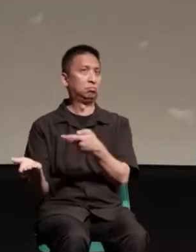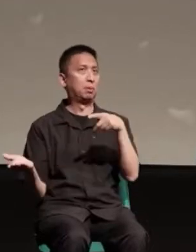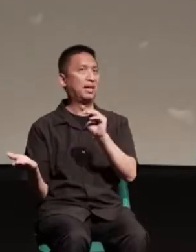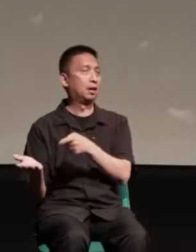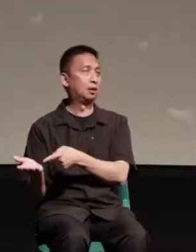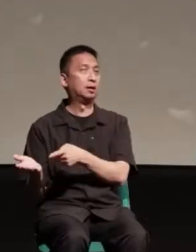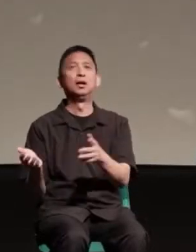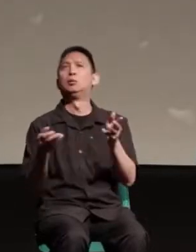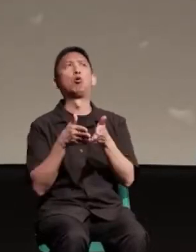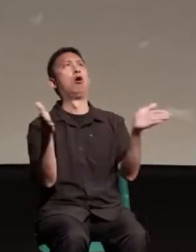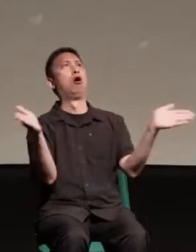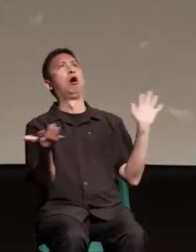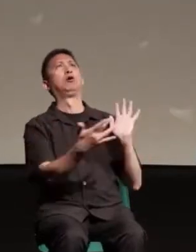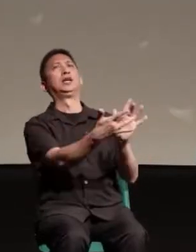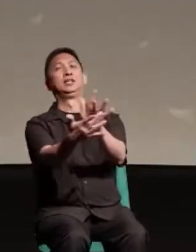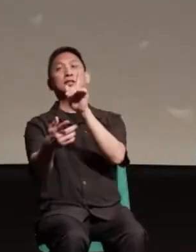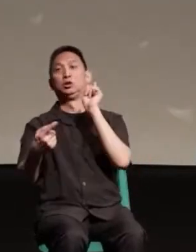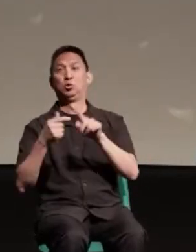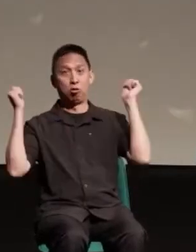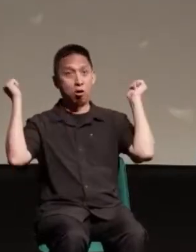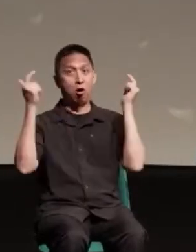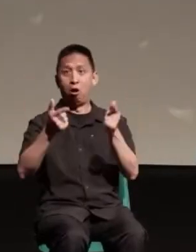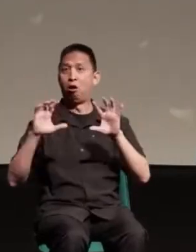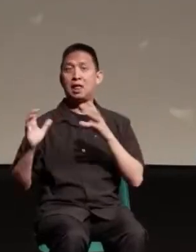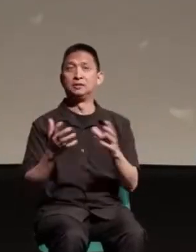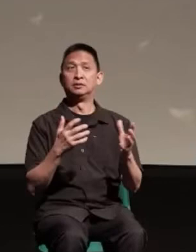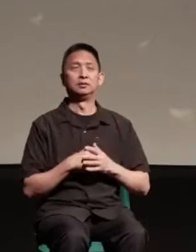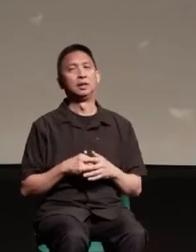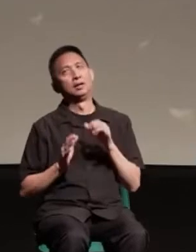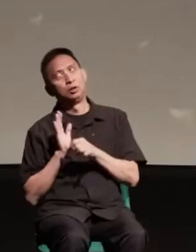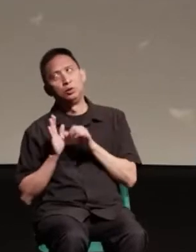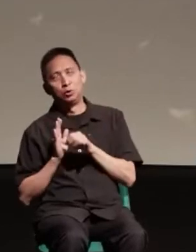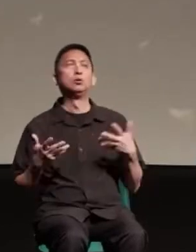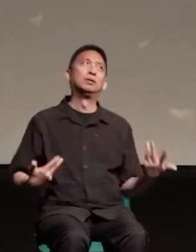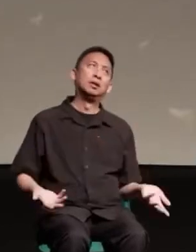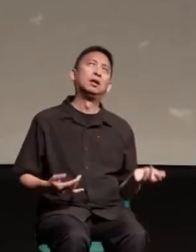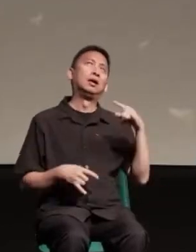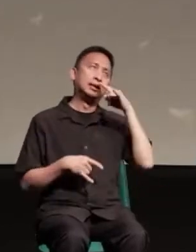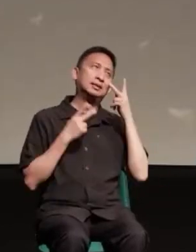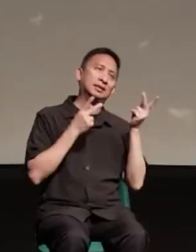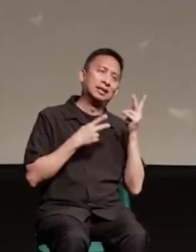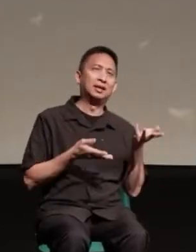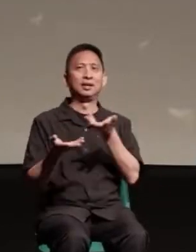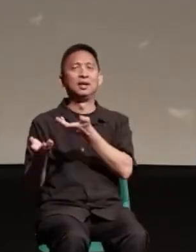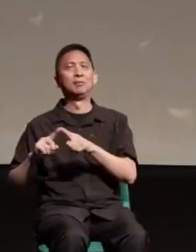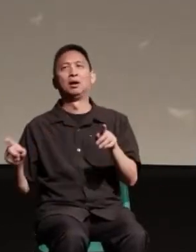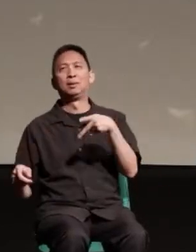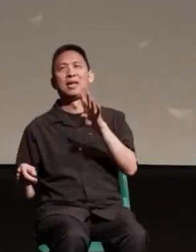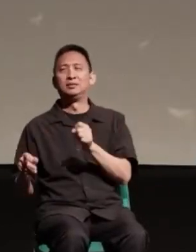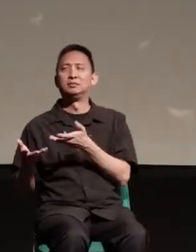reach into every classroom, right? YouTube is still blocked. Kids work around it, but it's blocked. PBS is not.